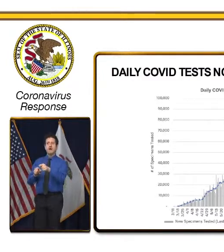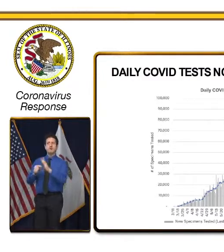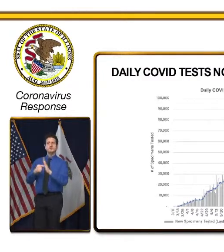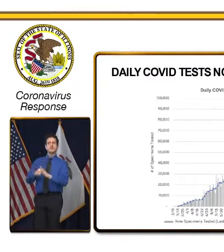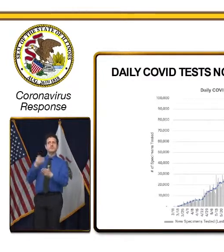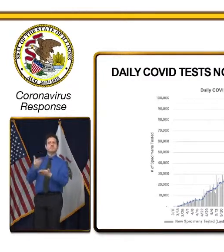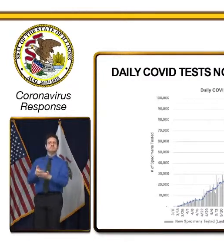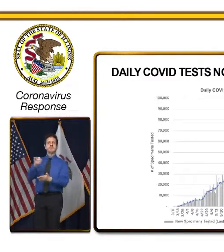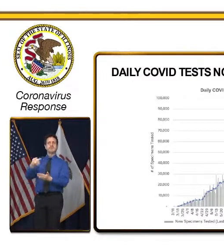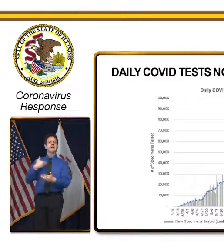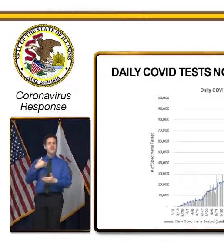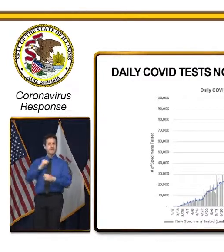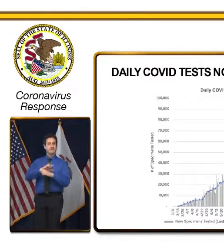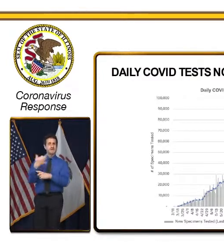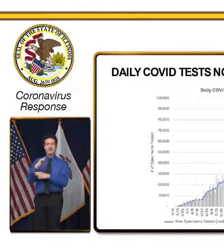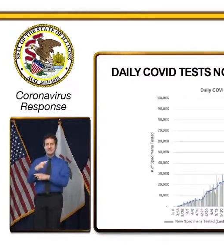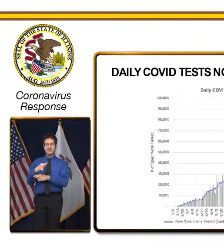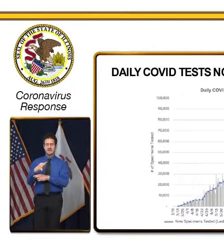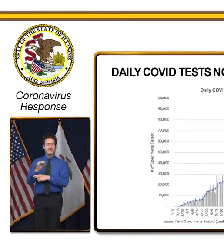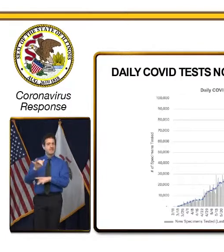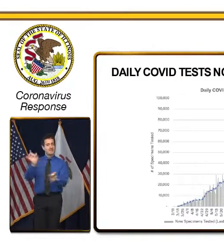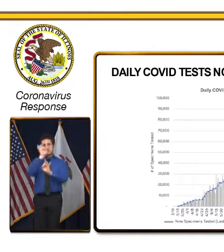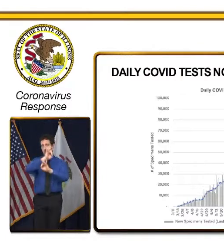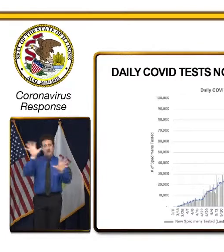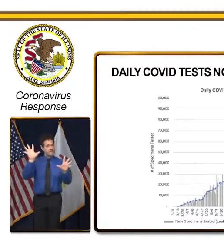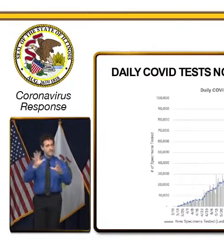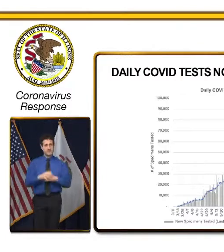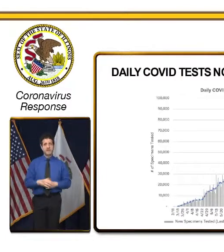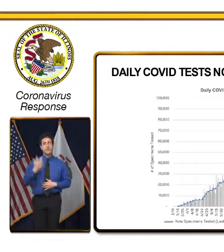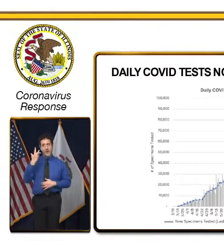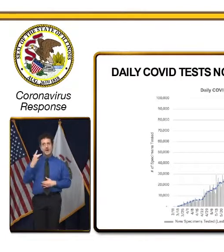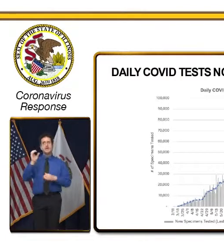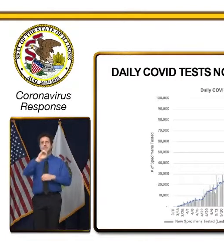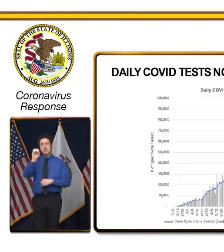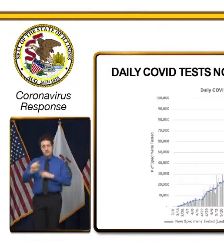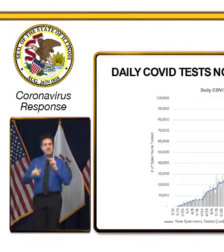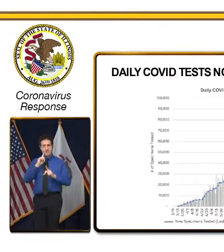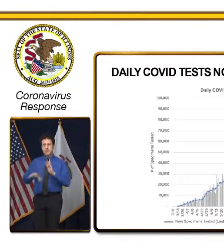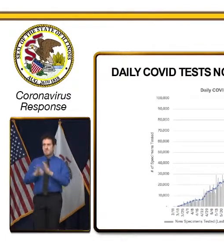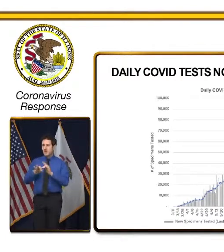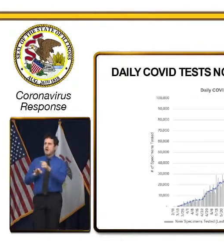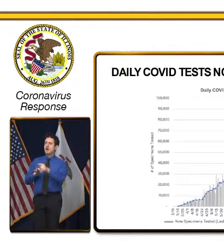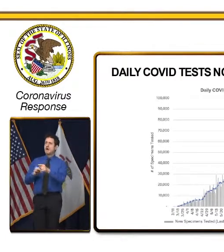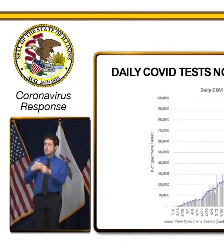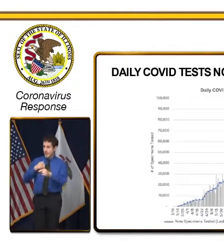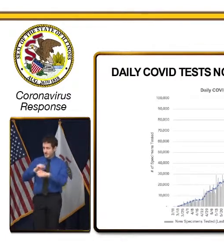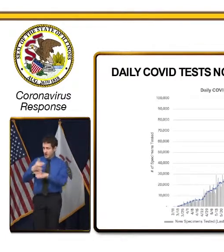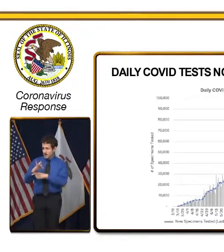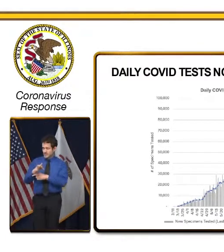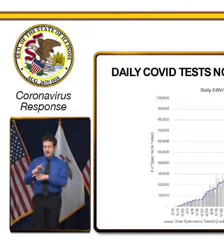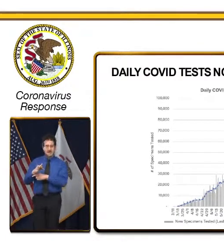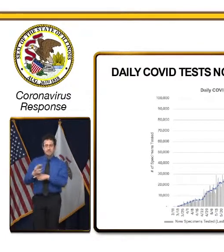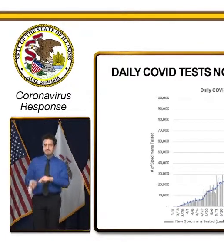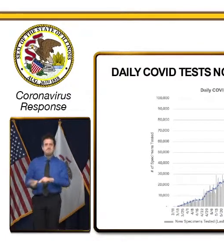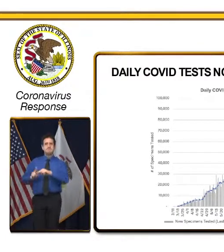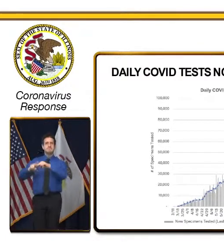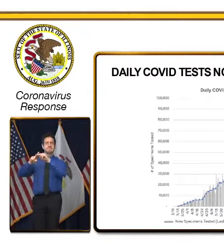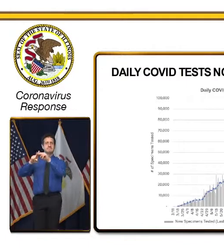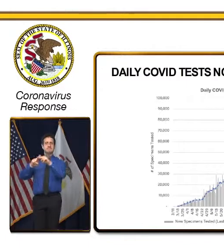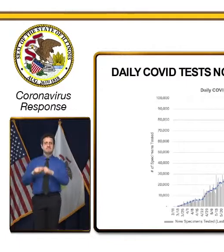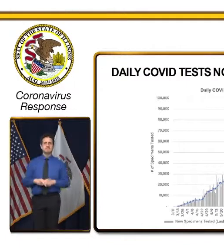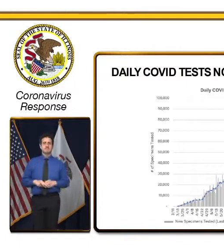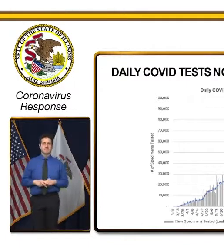virus. That's awful news. Offsetting that is that we're finding infected